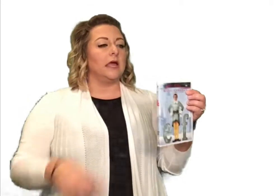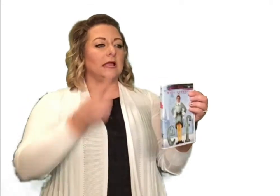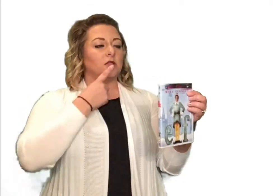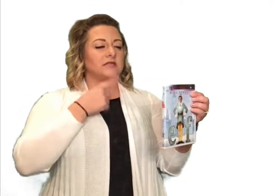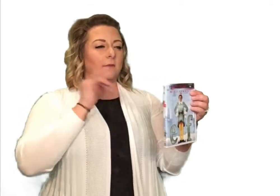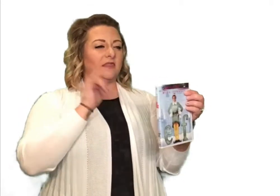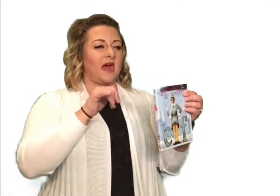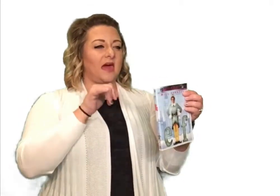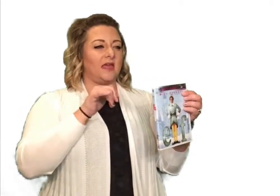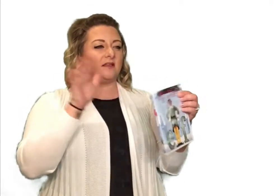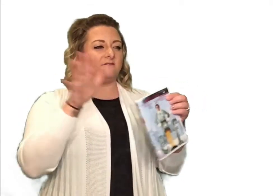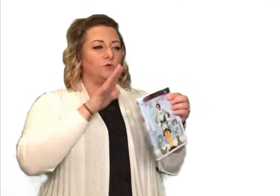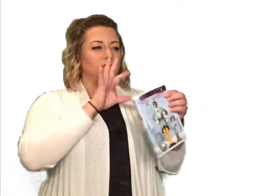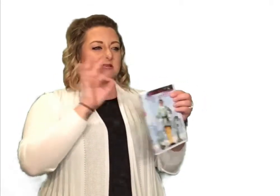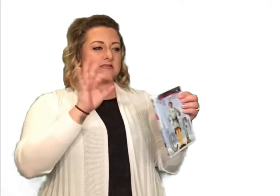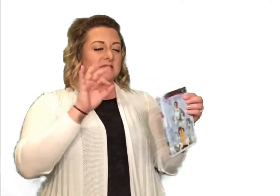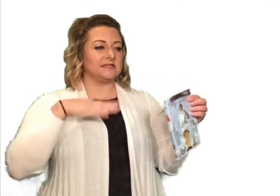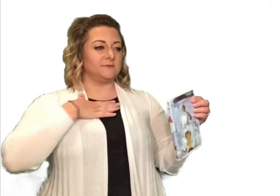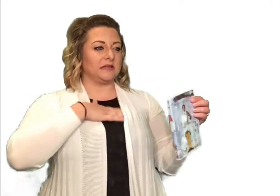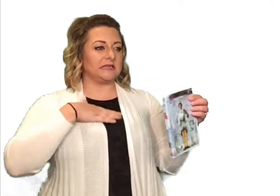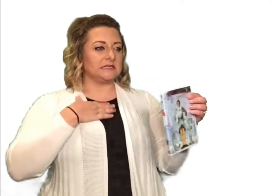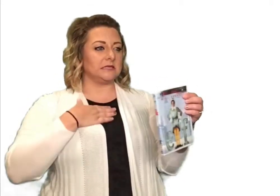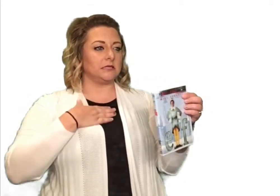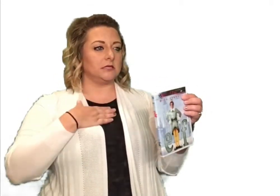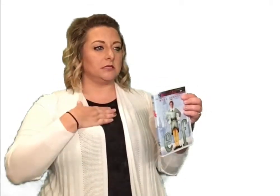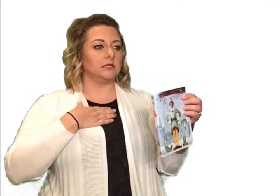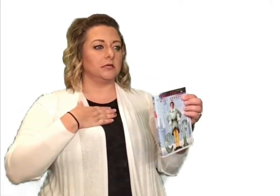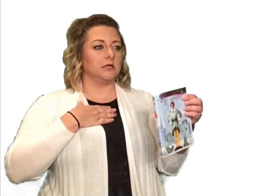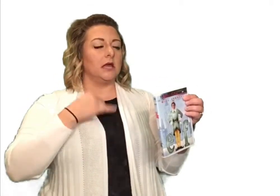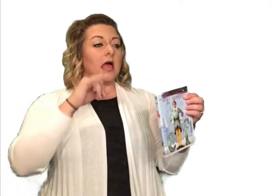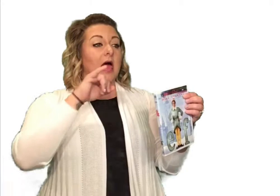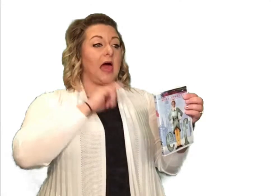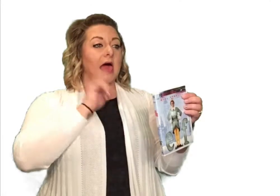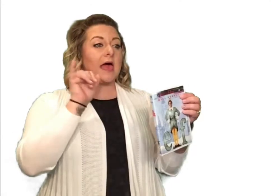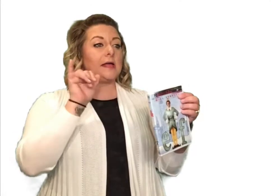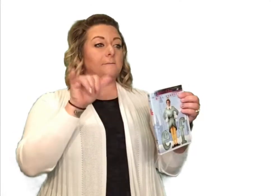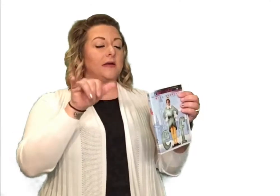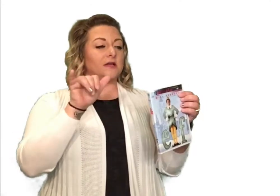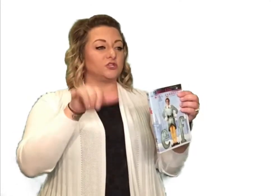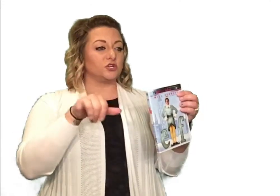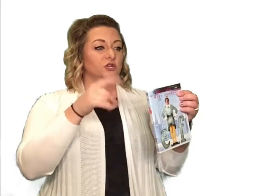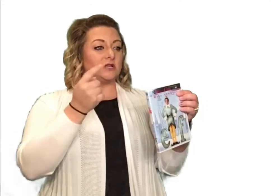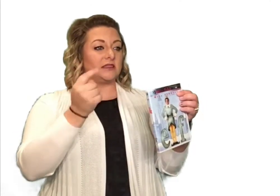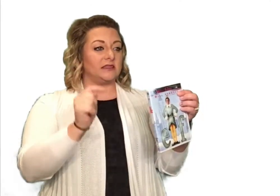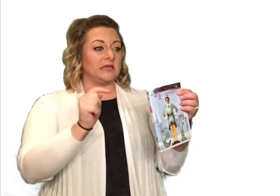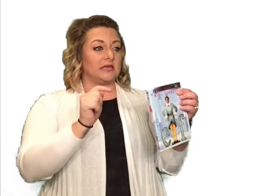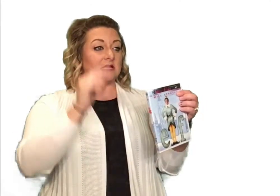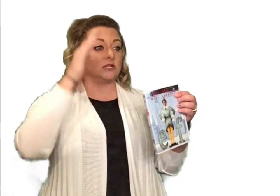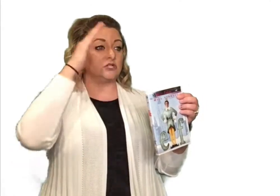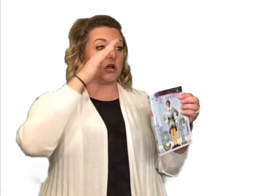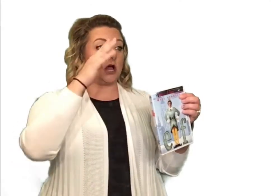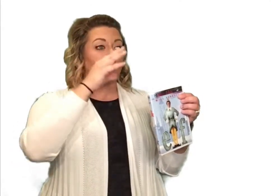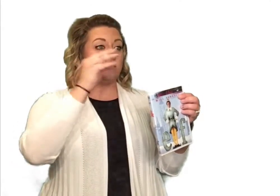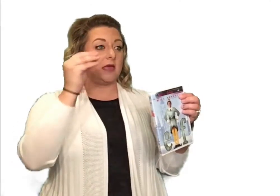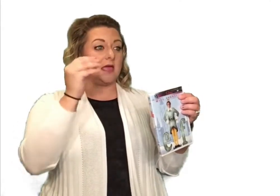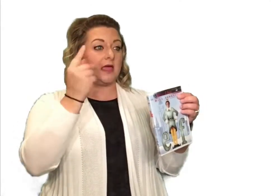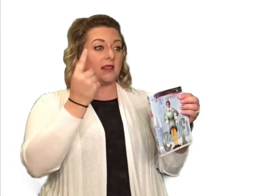Can you tell me that in a full sentence, please? I measured the top and